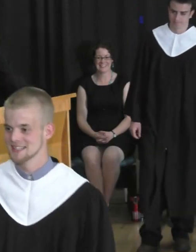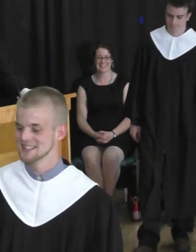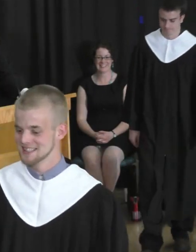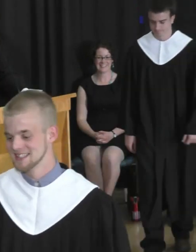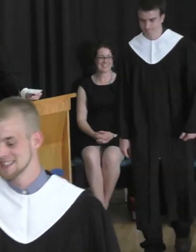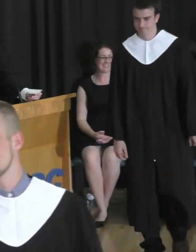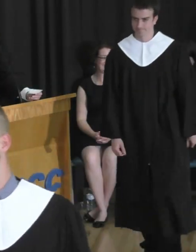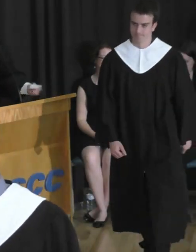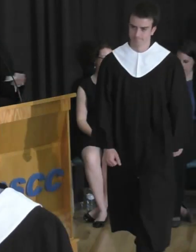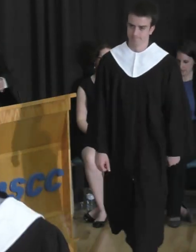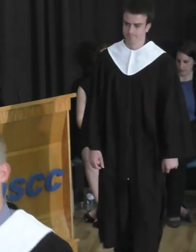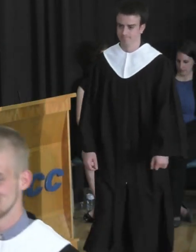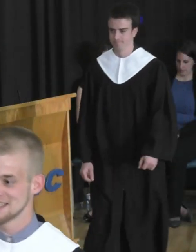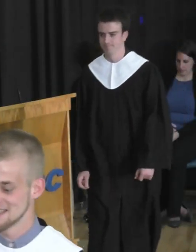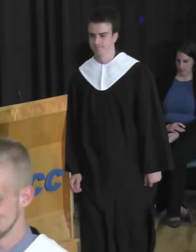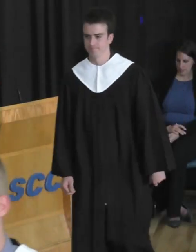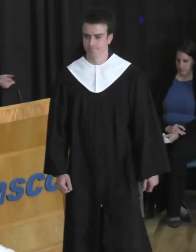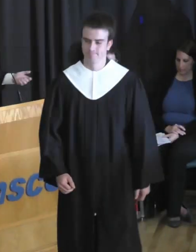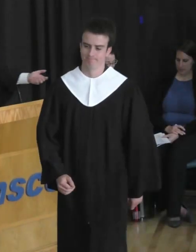Samuel MacDonald,